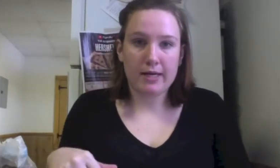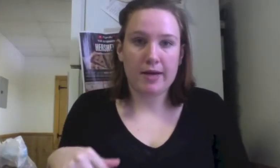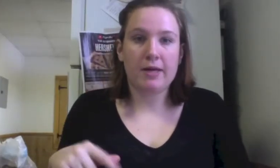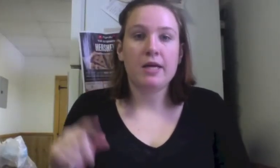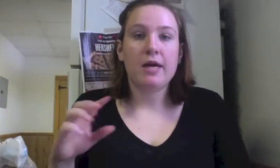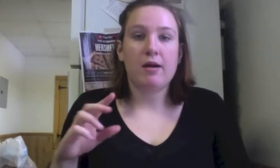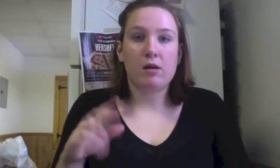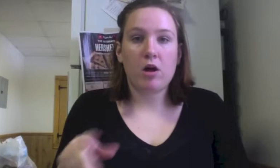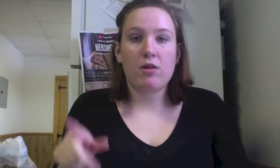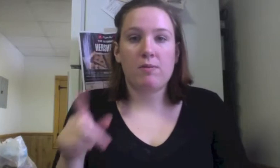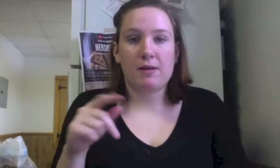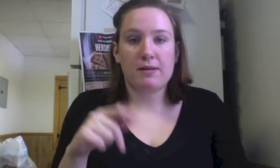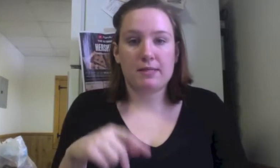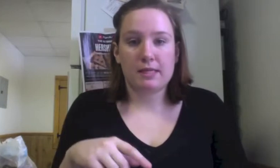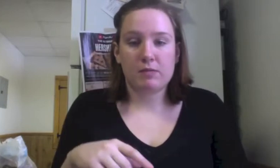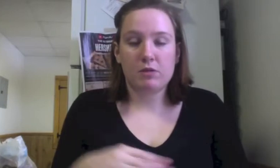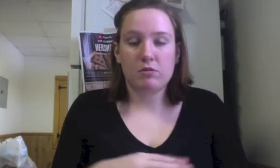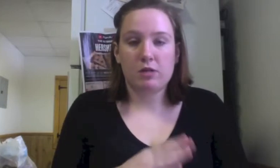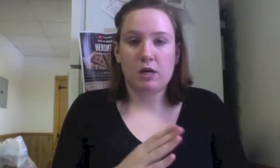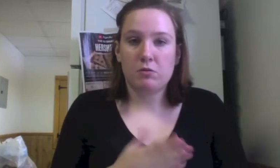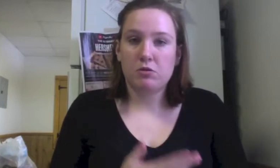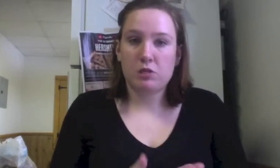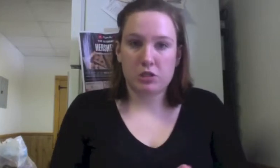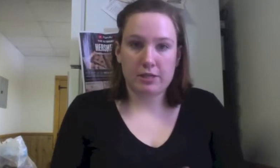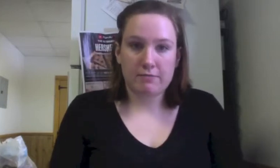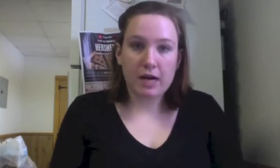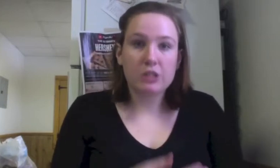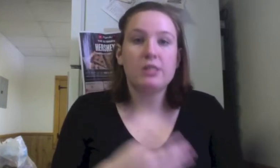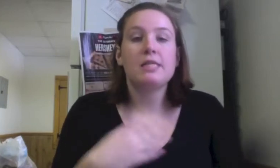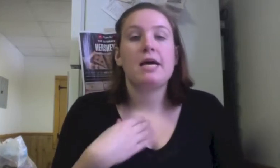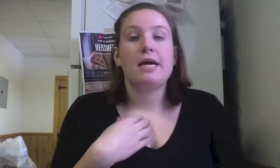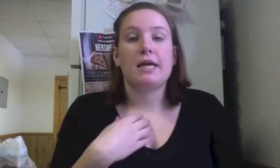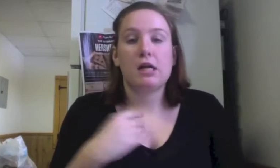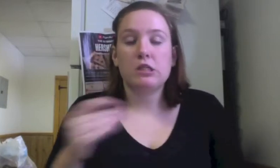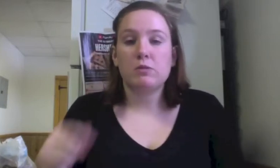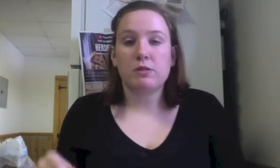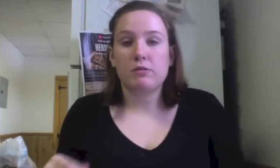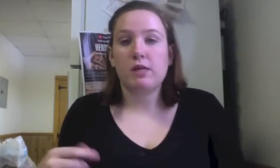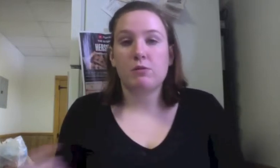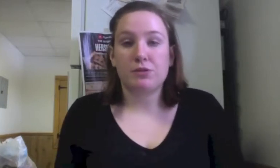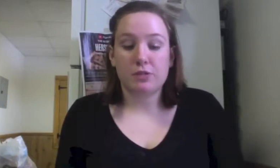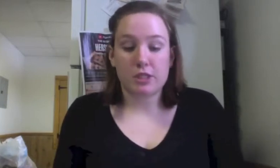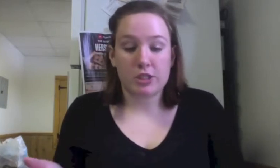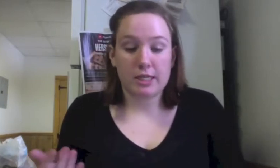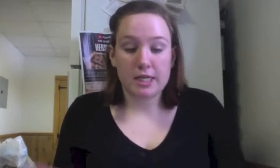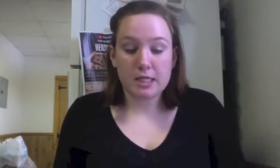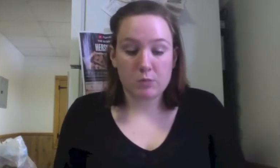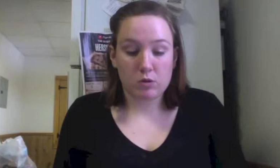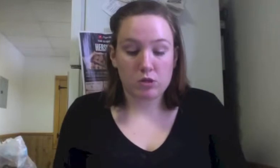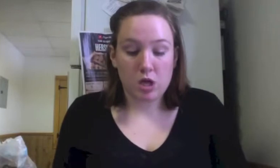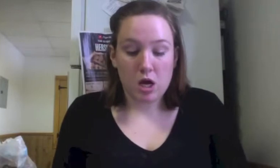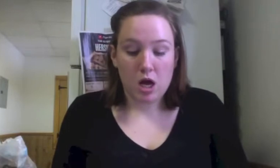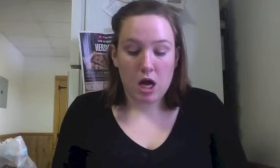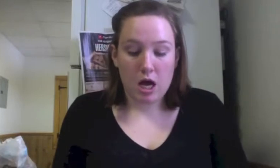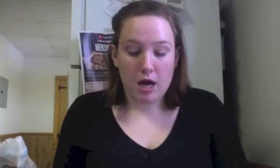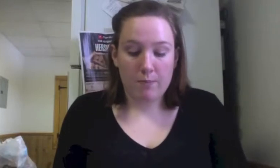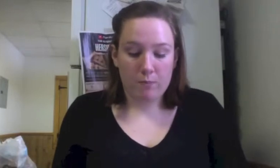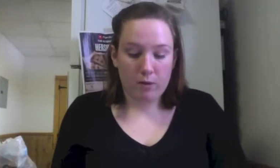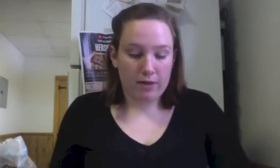hand, and a lot of the methods that can be used to help students understand fractions can also be used to help students understand decimals. One thing,